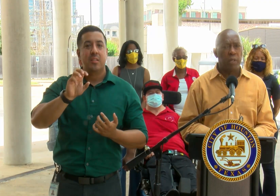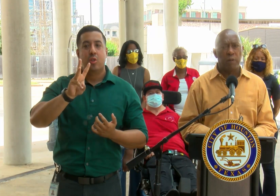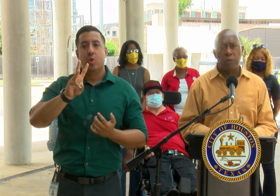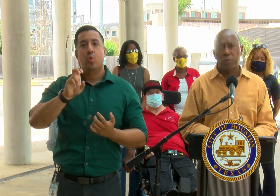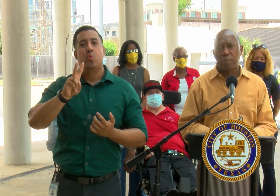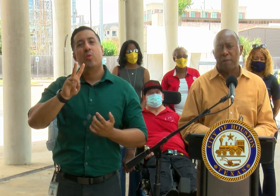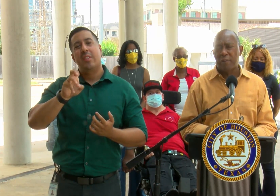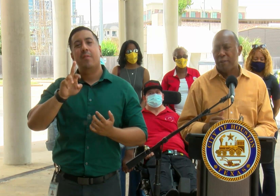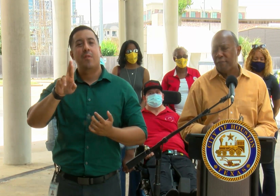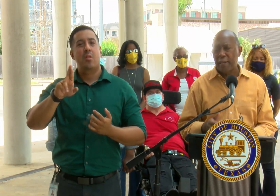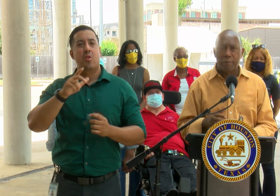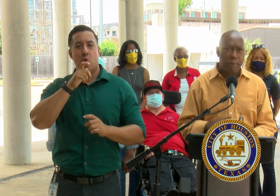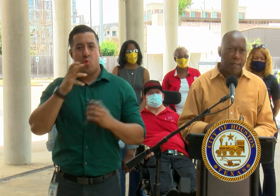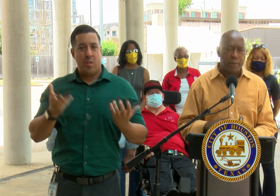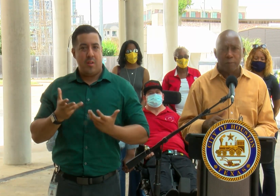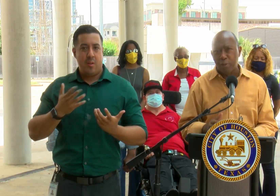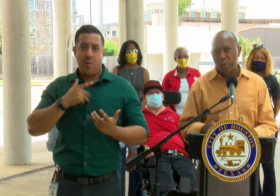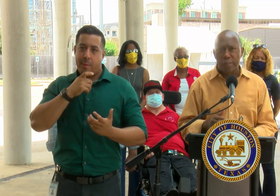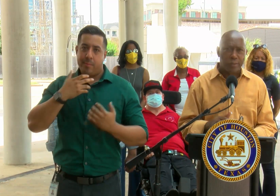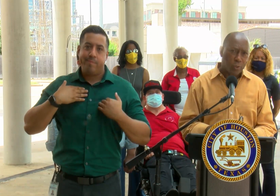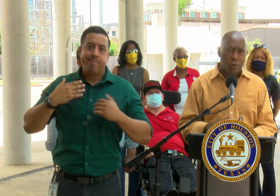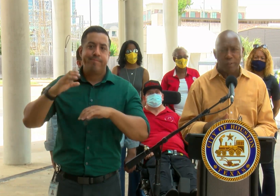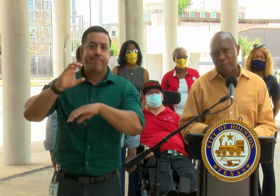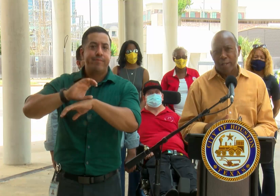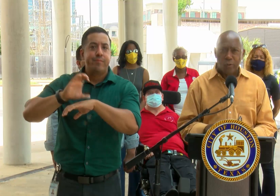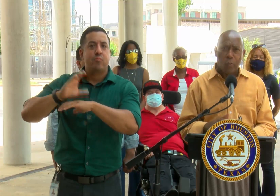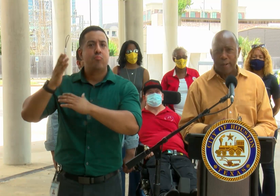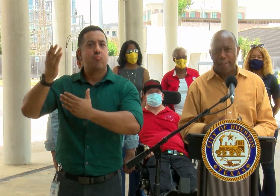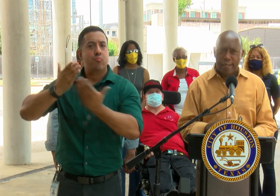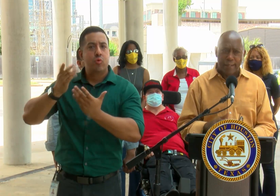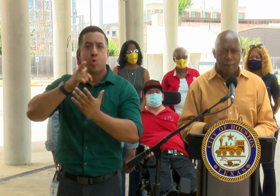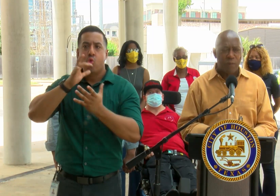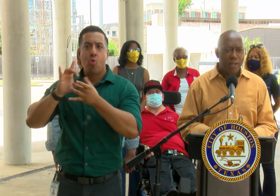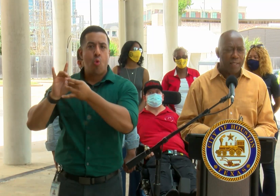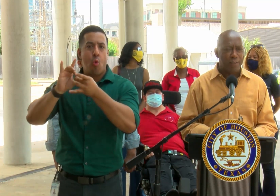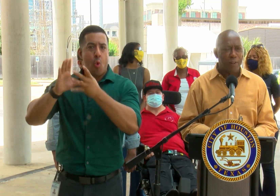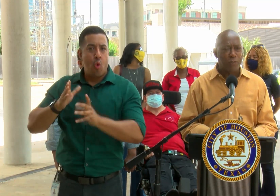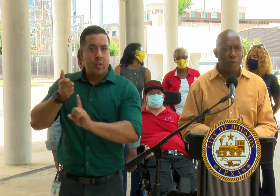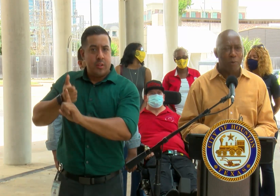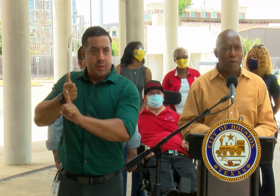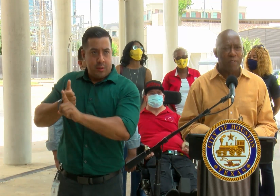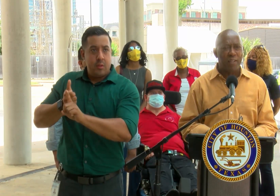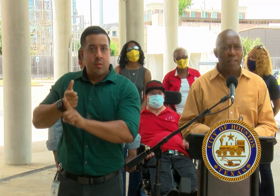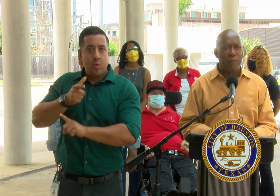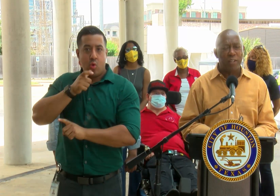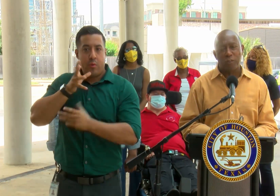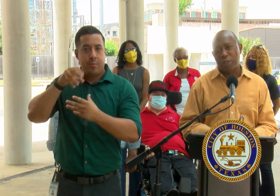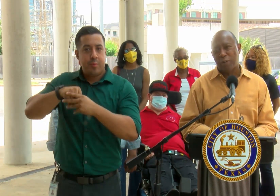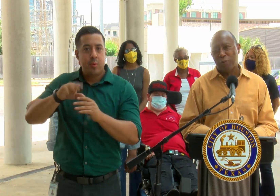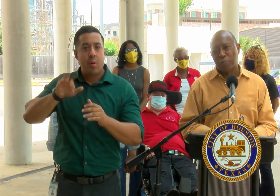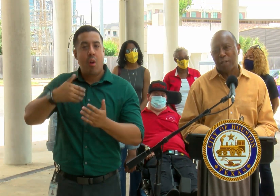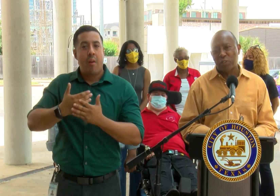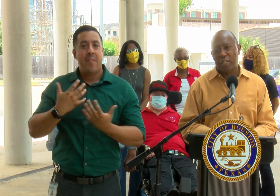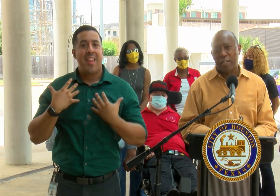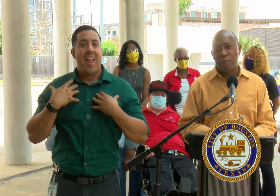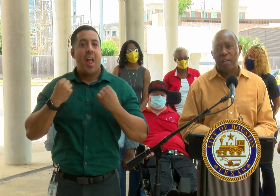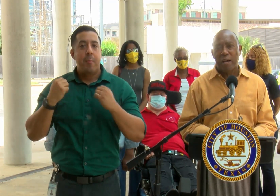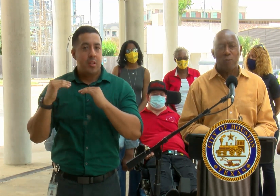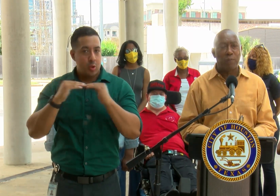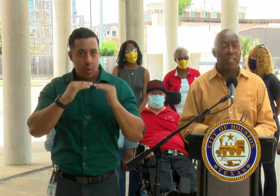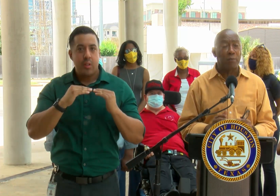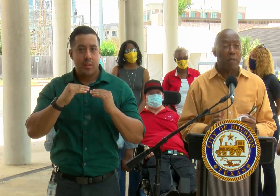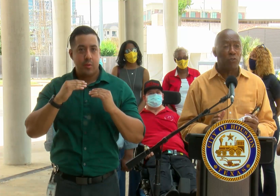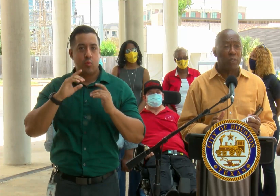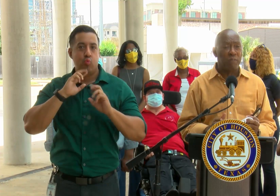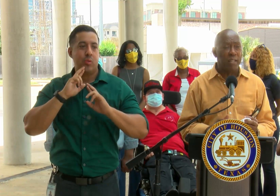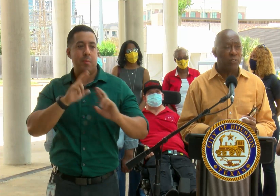also here, who is my faith-based community service coordinator. That's also a part of the Health Equity Response team. I